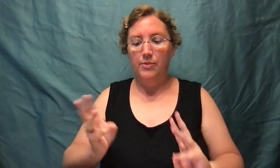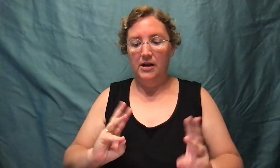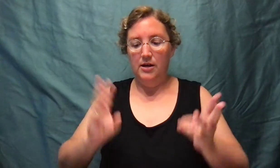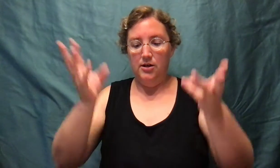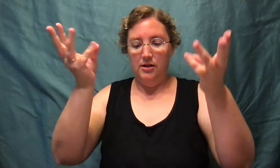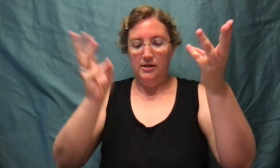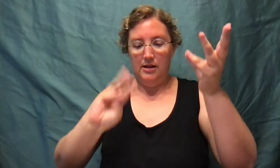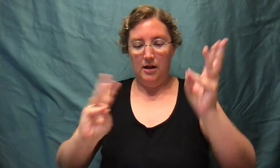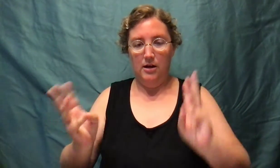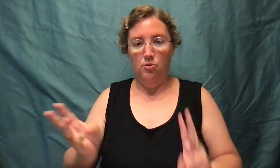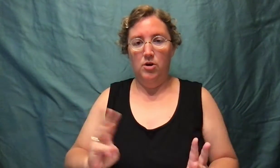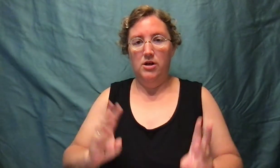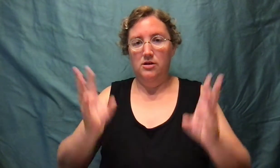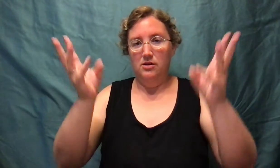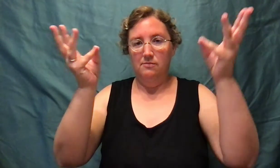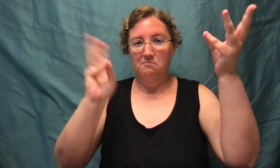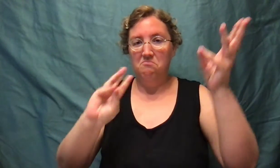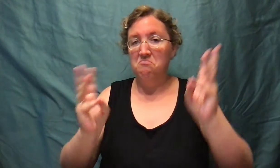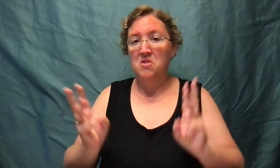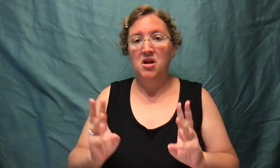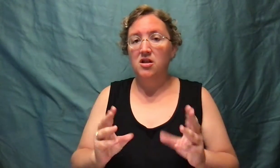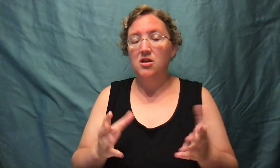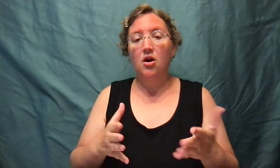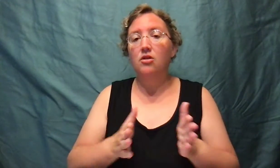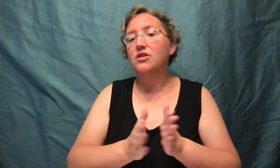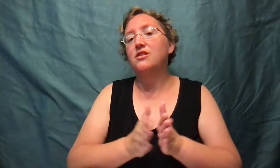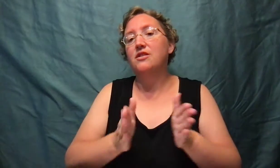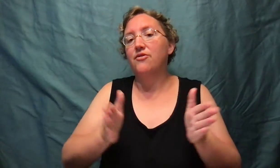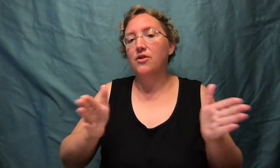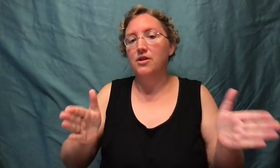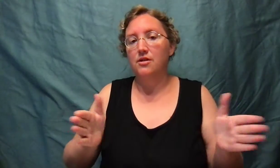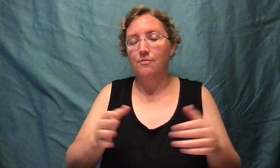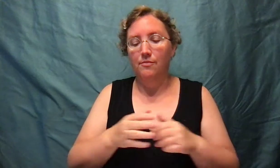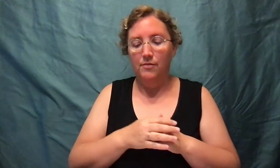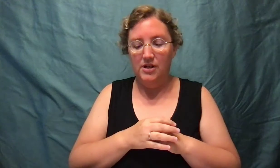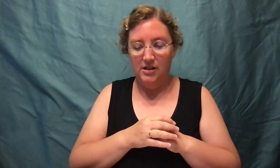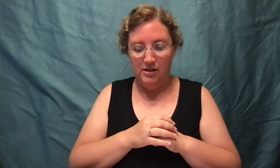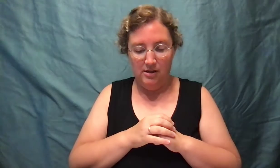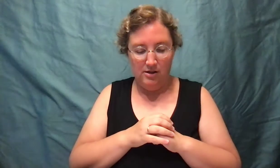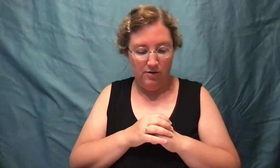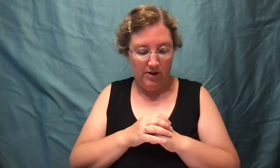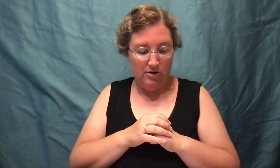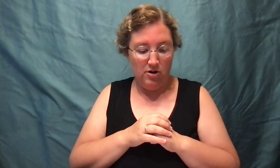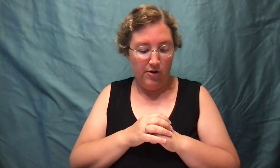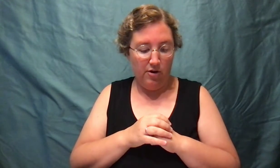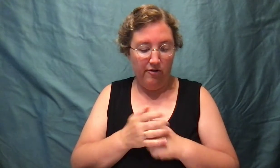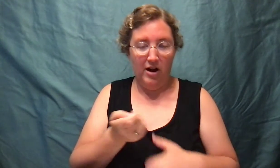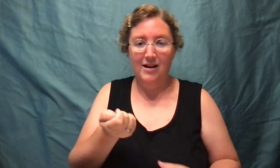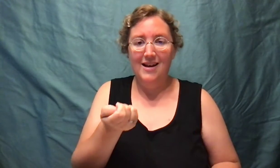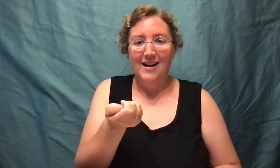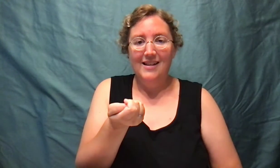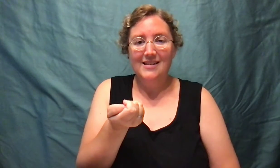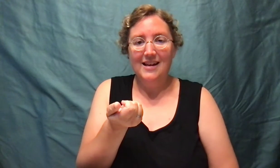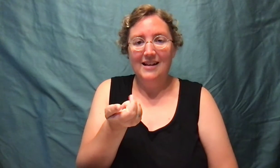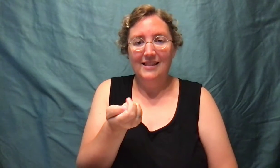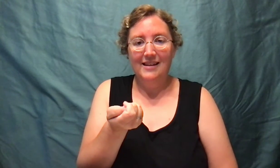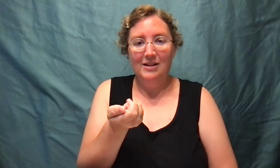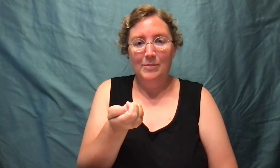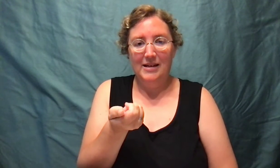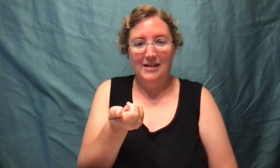big to the side ones. It's all just different distances your fingers are. They're all fine. And the sign a little bit,